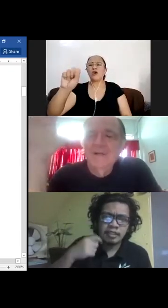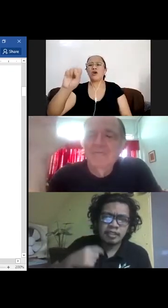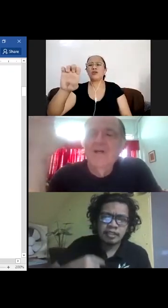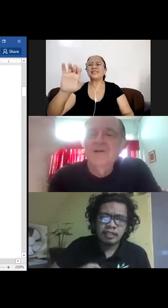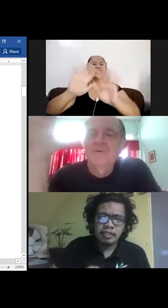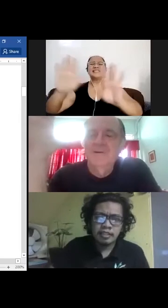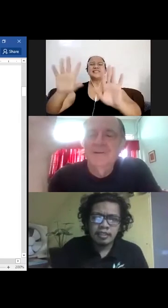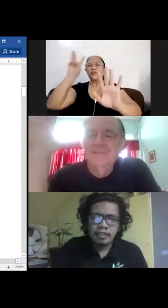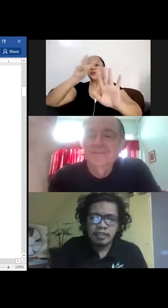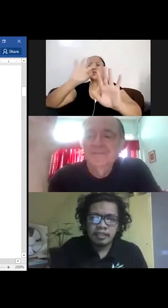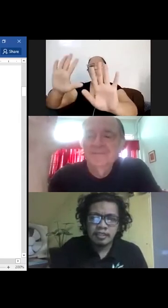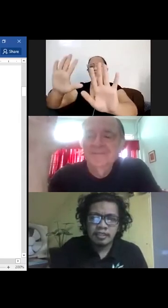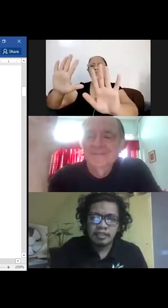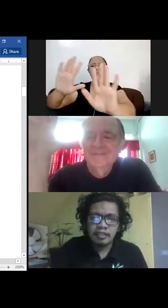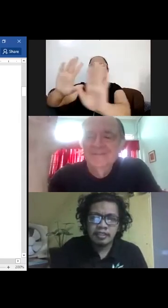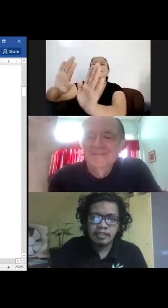Let's get phrase first.